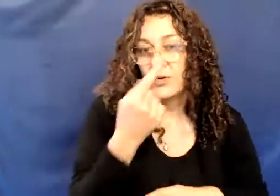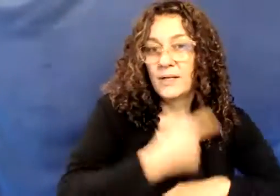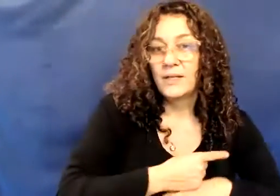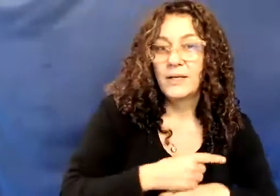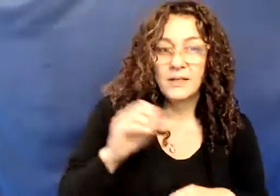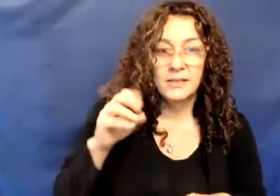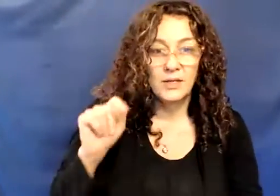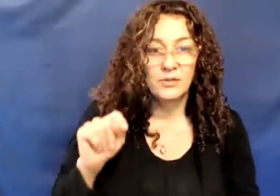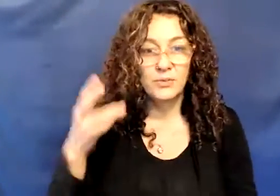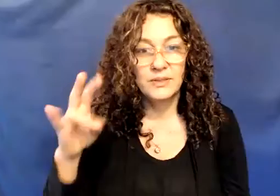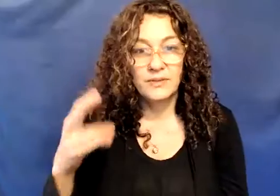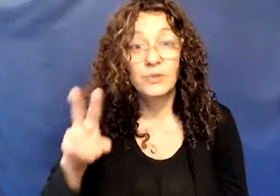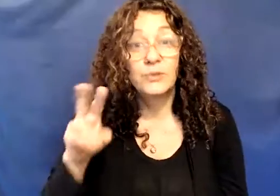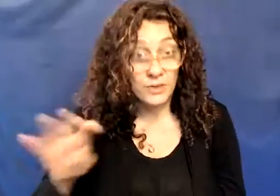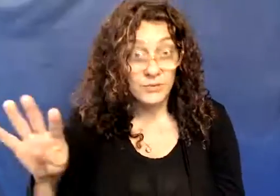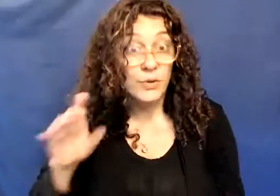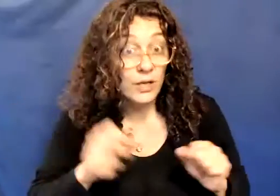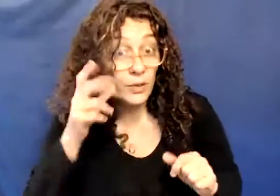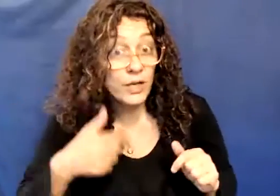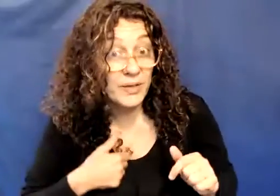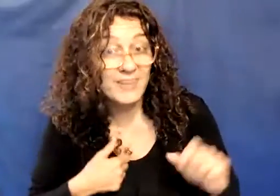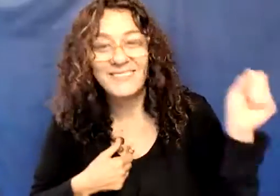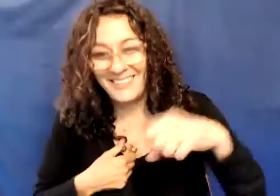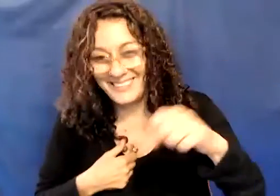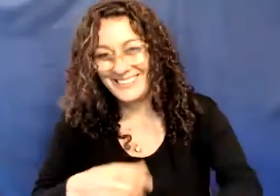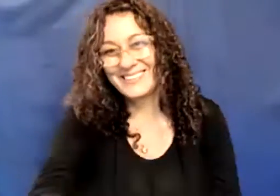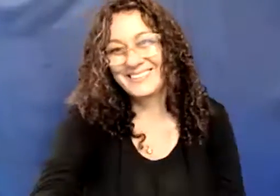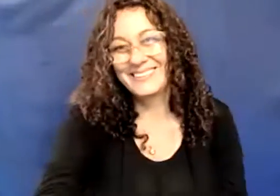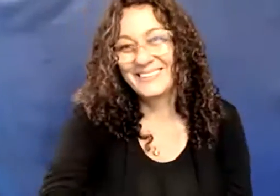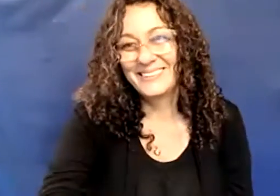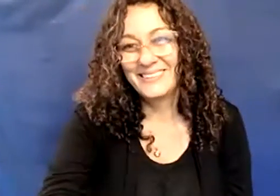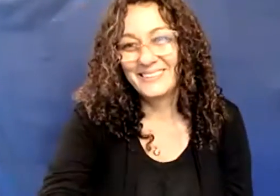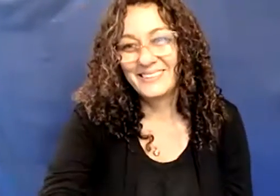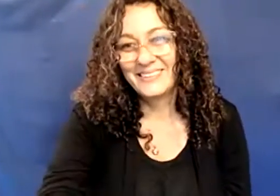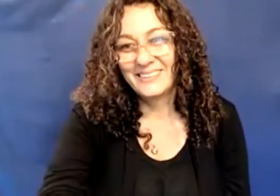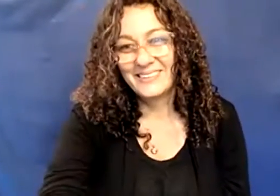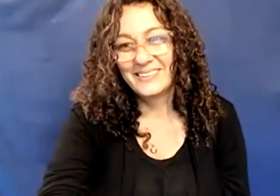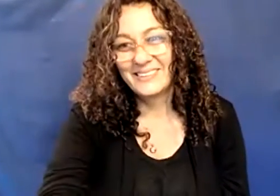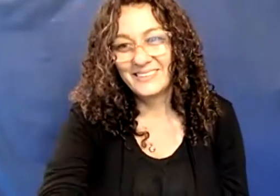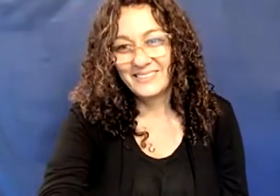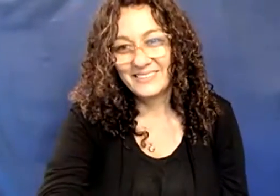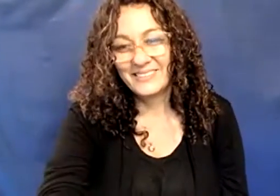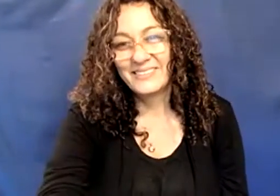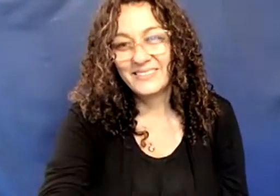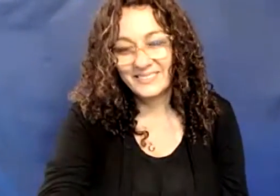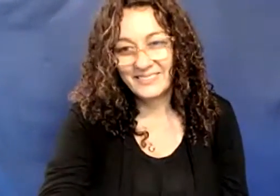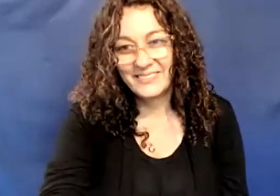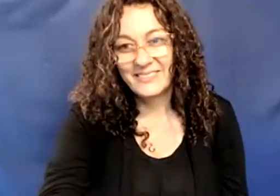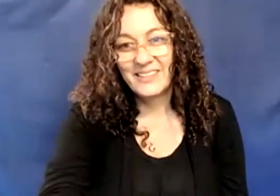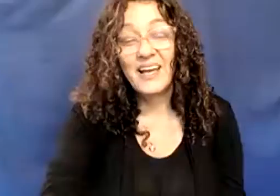you all hear me? Yeah? Okay, cool. Thank you to the committee for asking me to